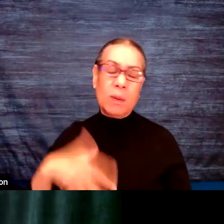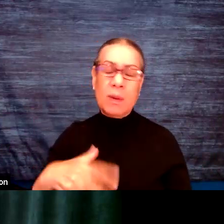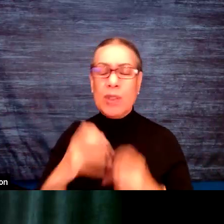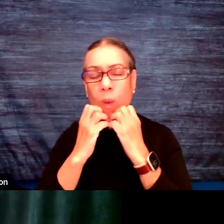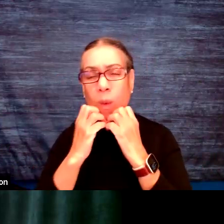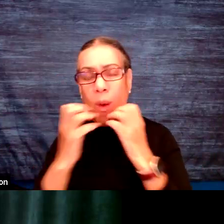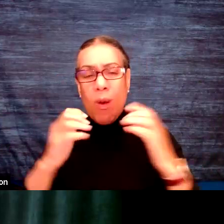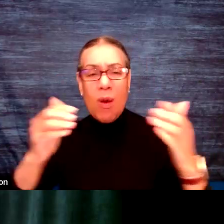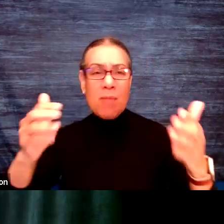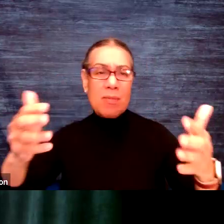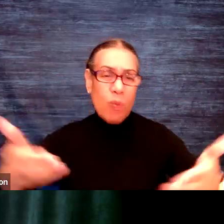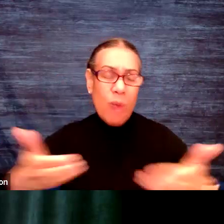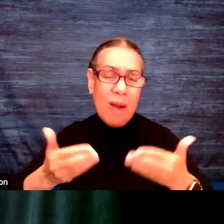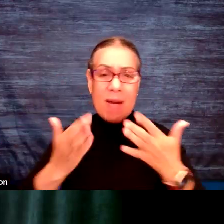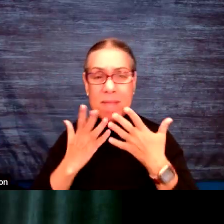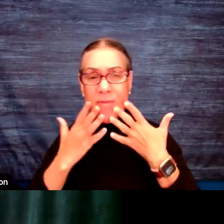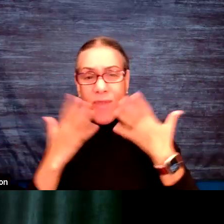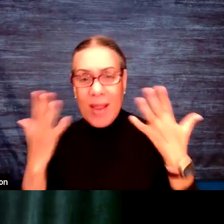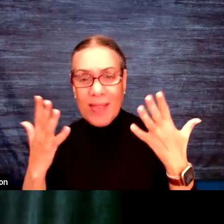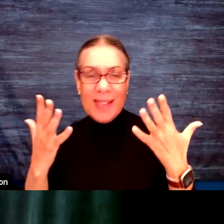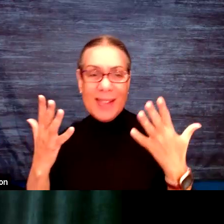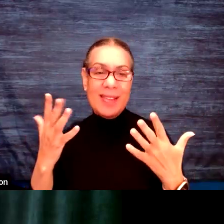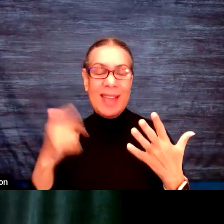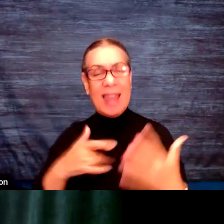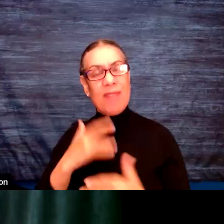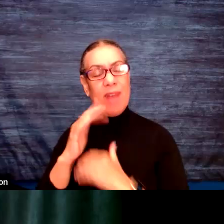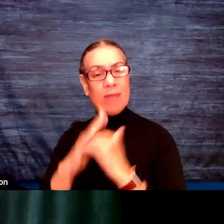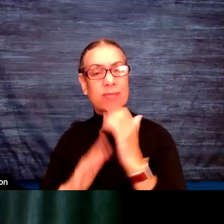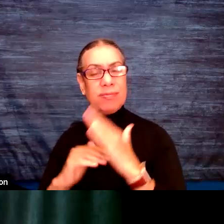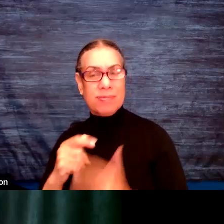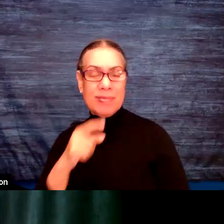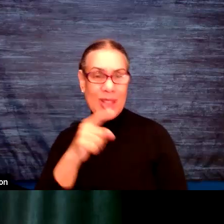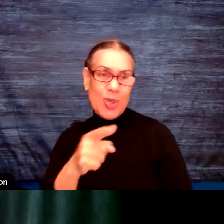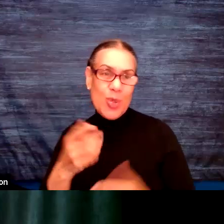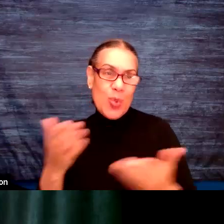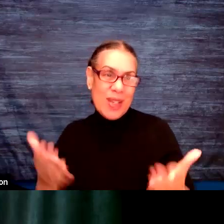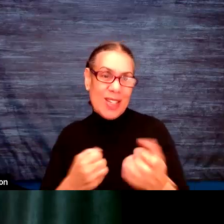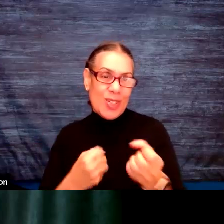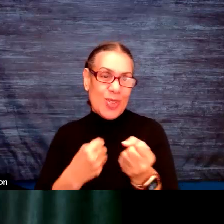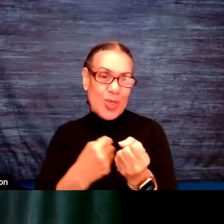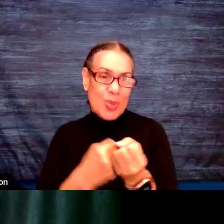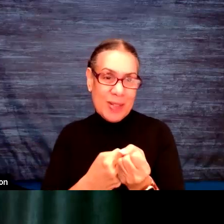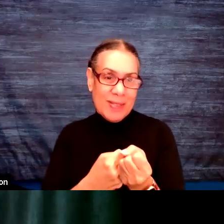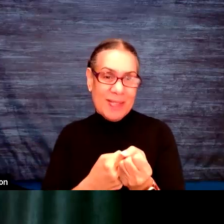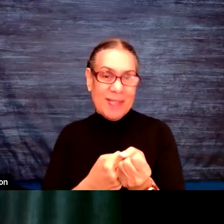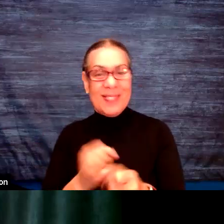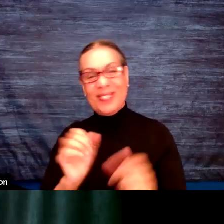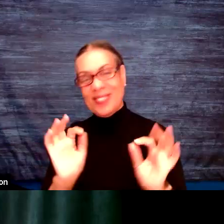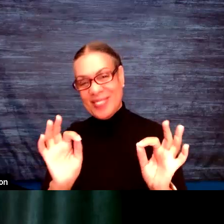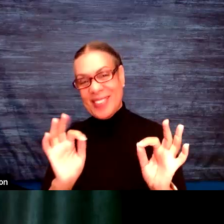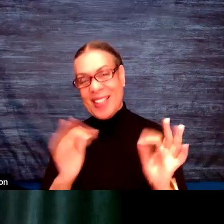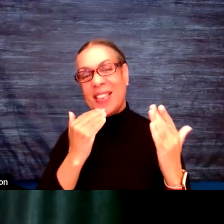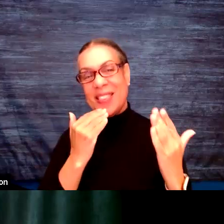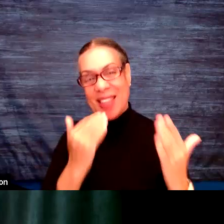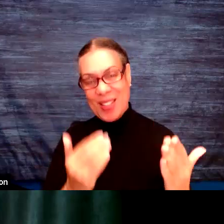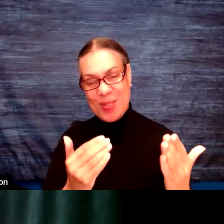and friendly in the visit. And I felt was very comforted that you were there and really excited to work in Boston. So I'm very proud